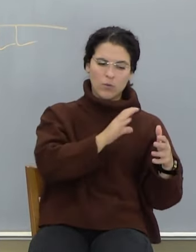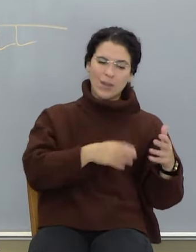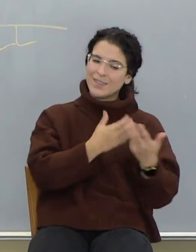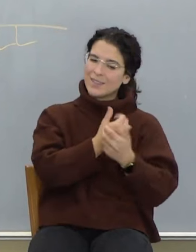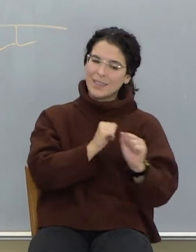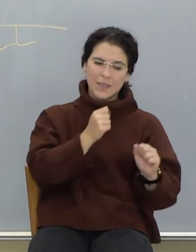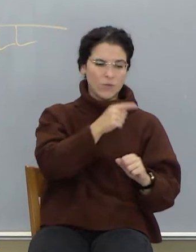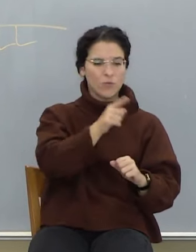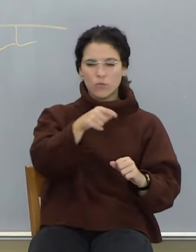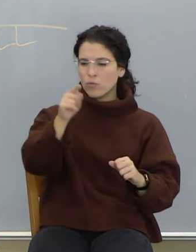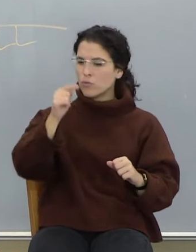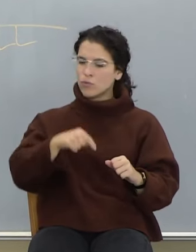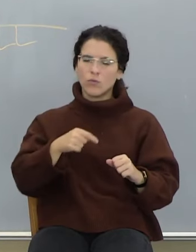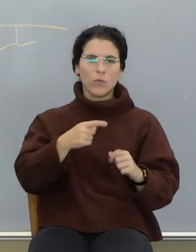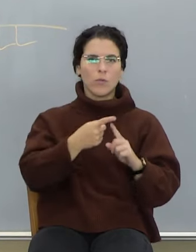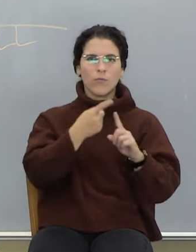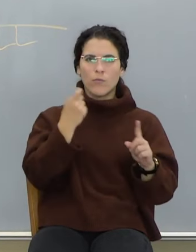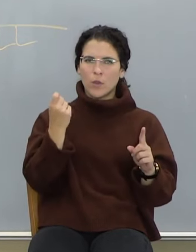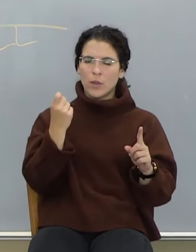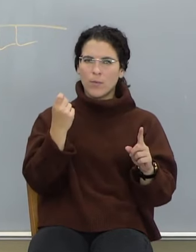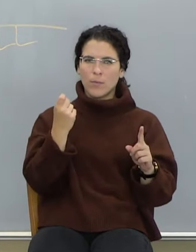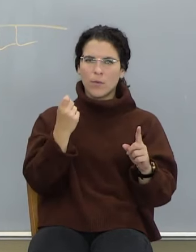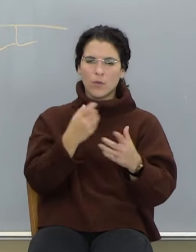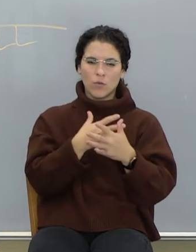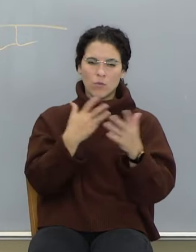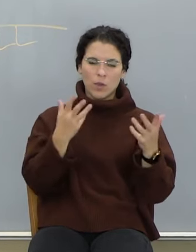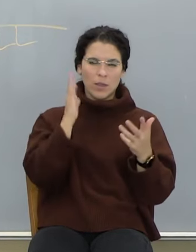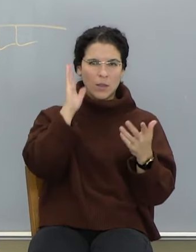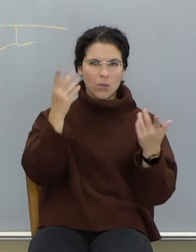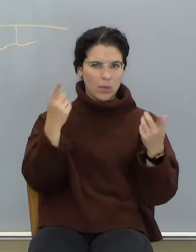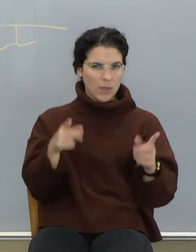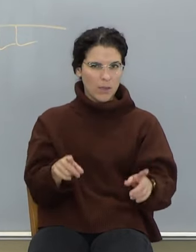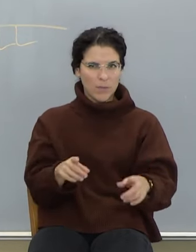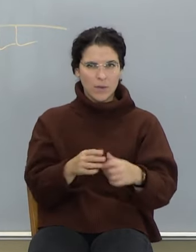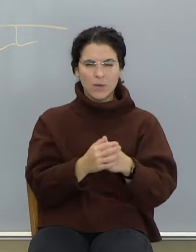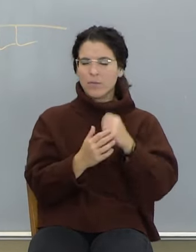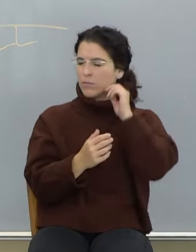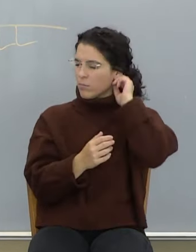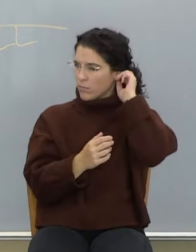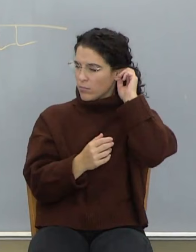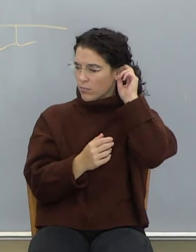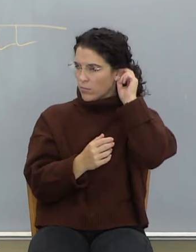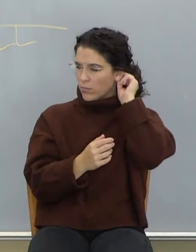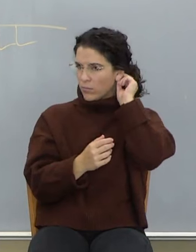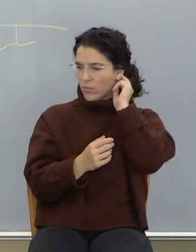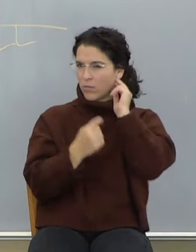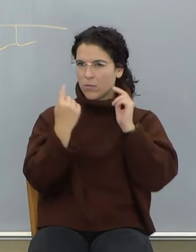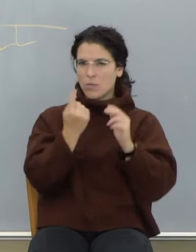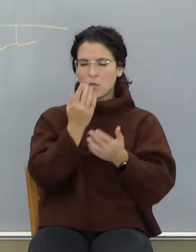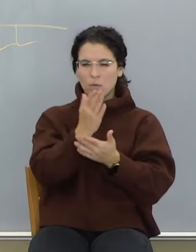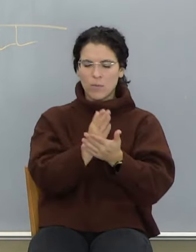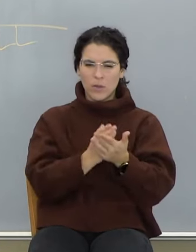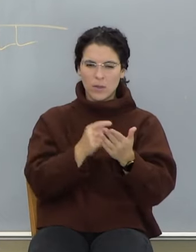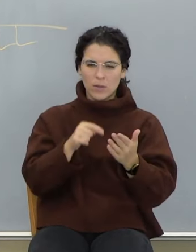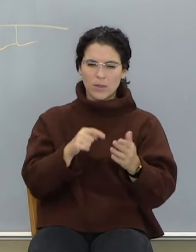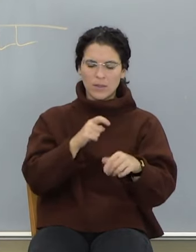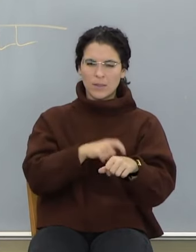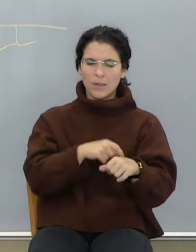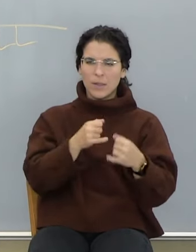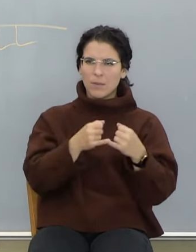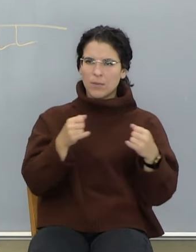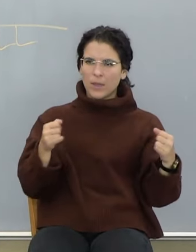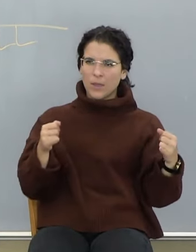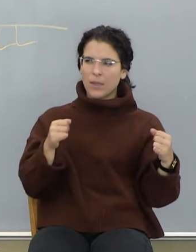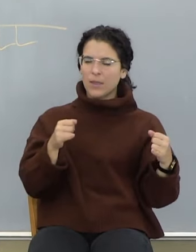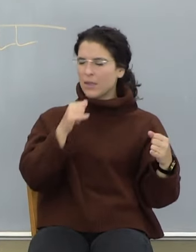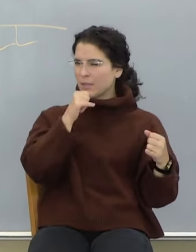you from the wrath to come. Amen. The only part of this timeline that